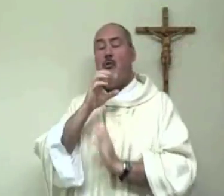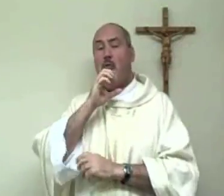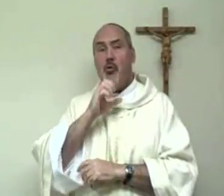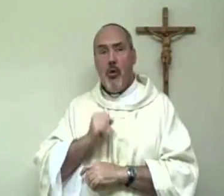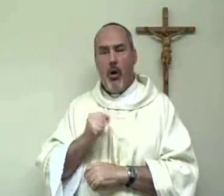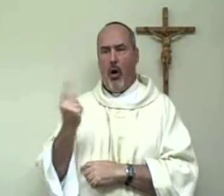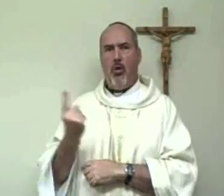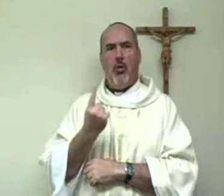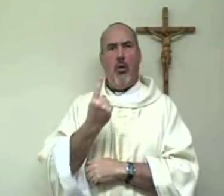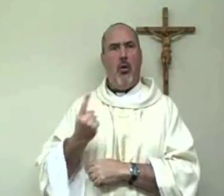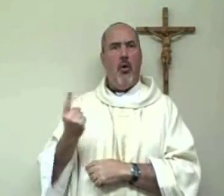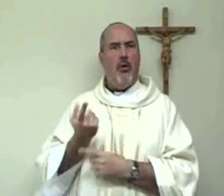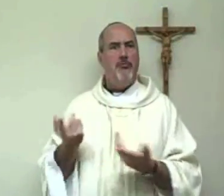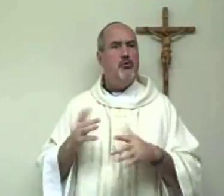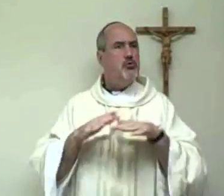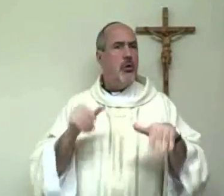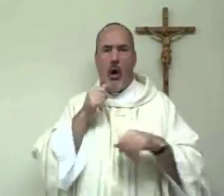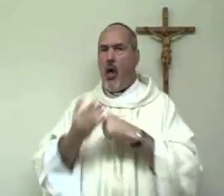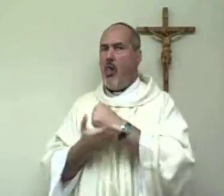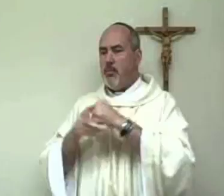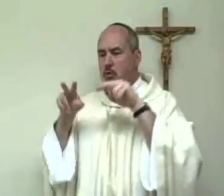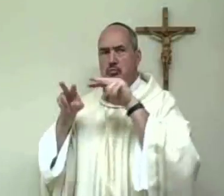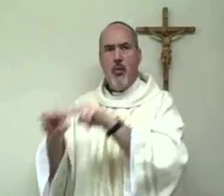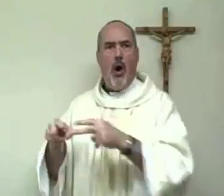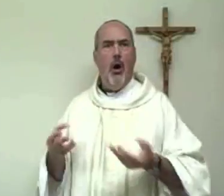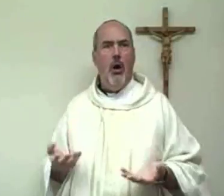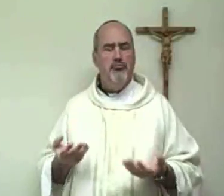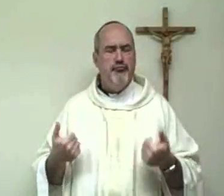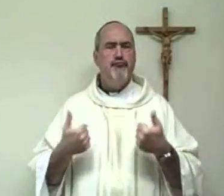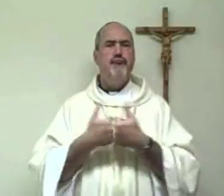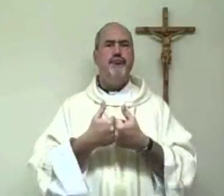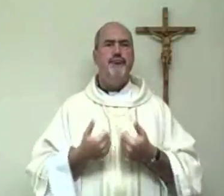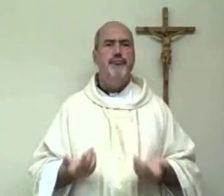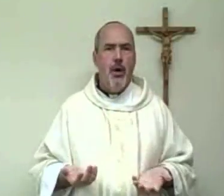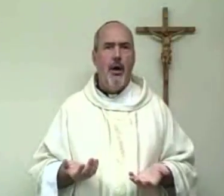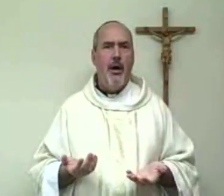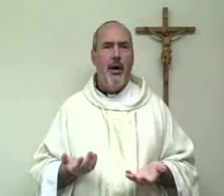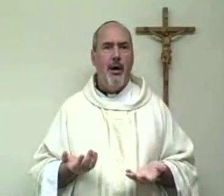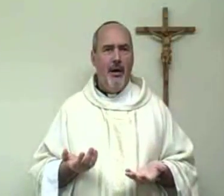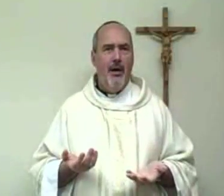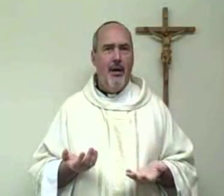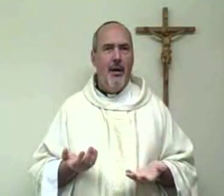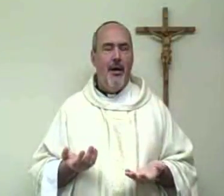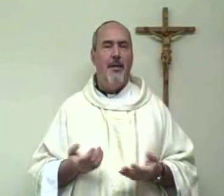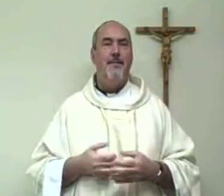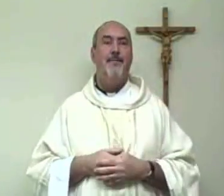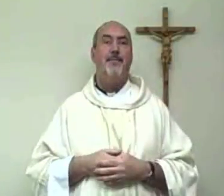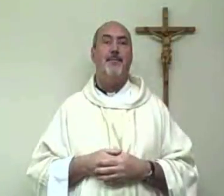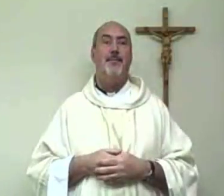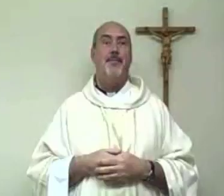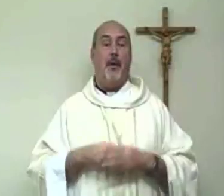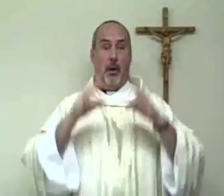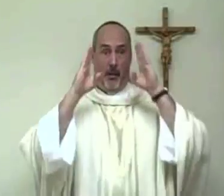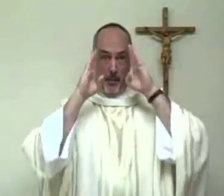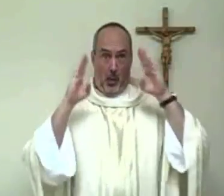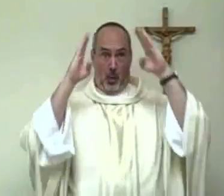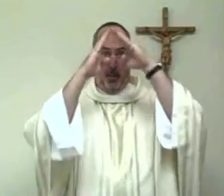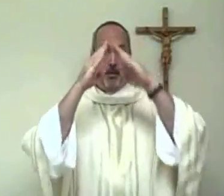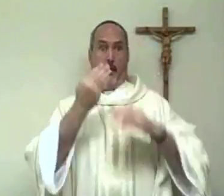also, parents whose children have moved away get lonely and become isolated because their children can't come to visit